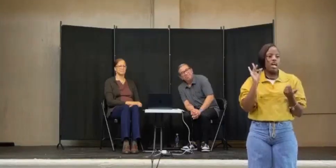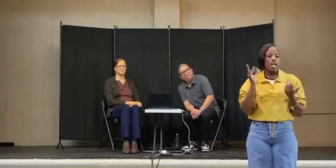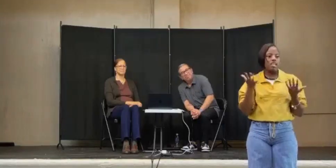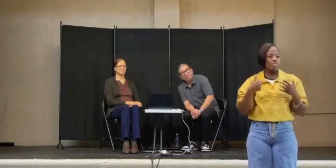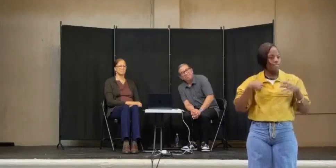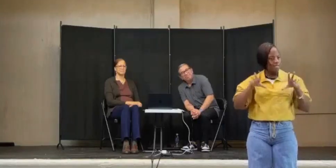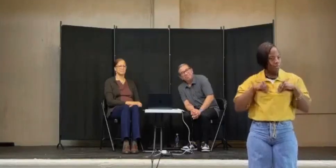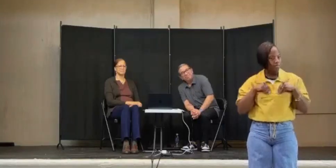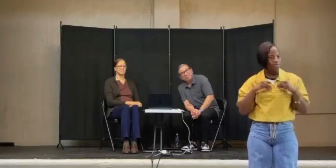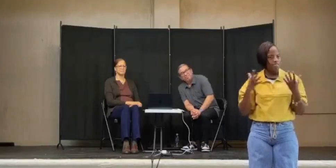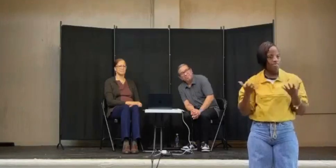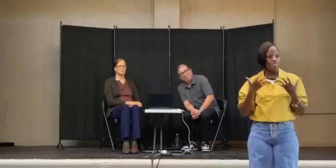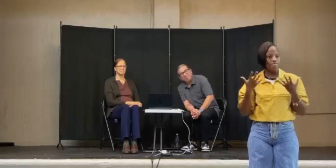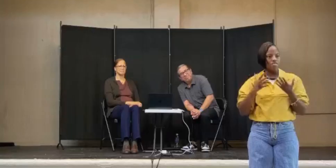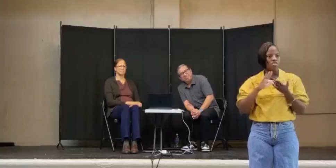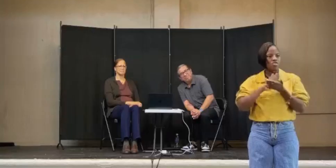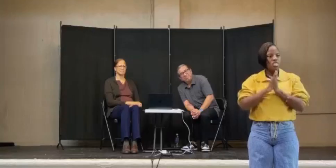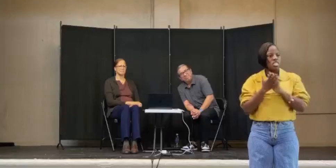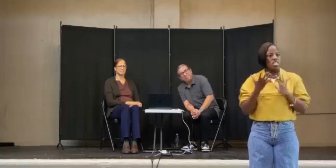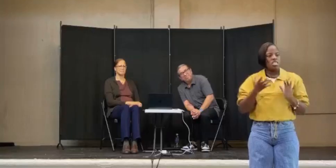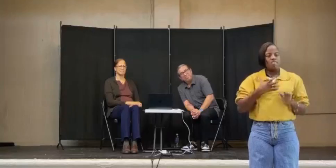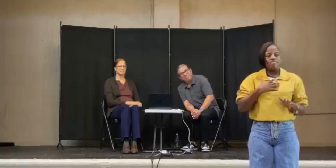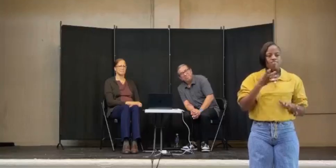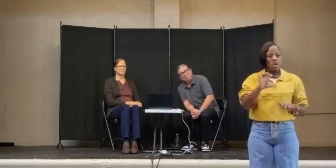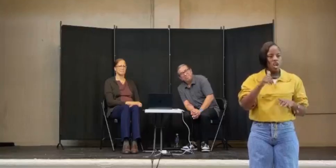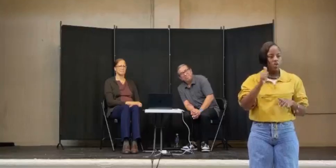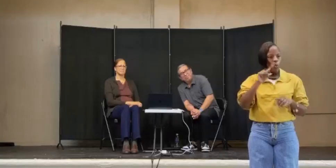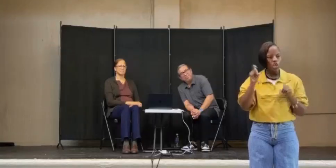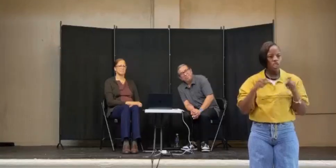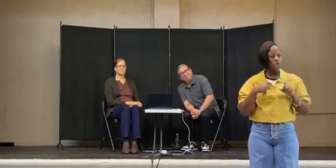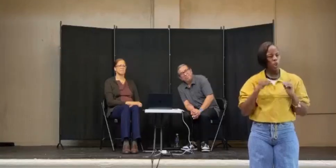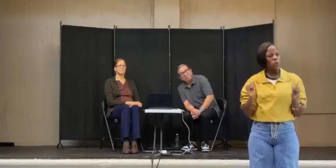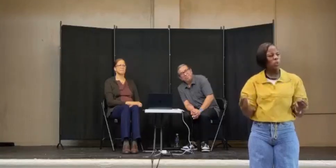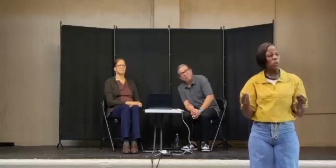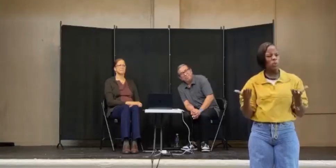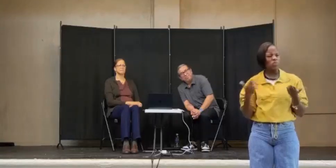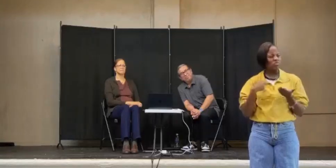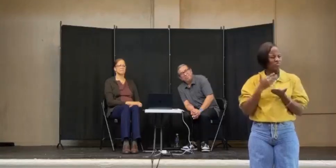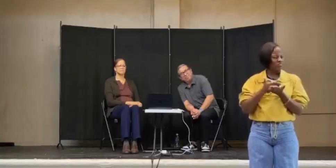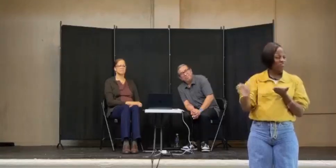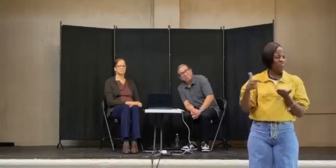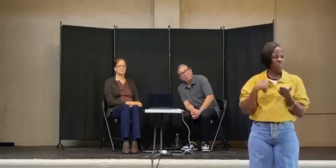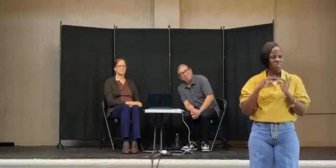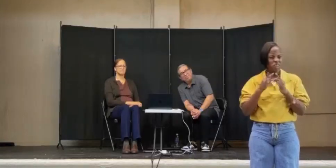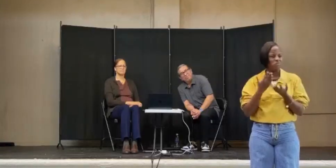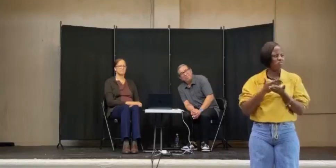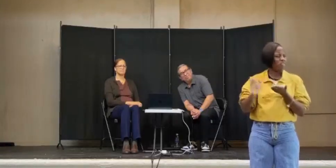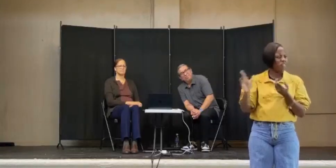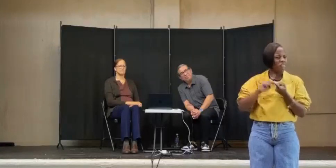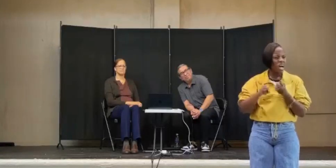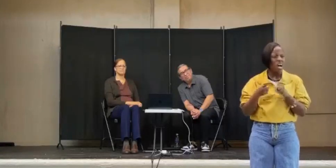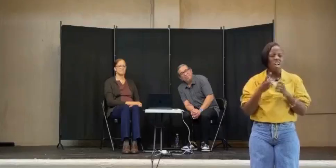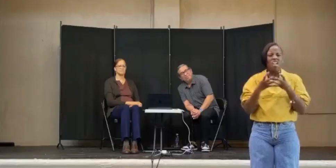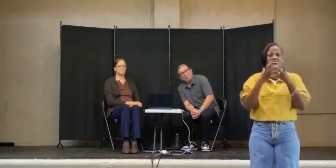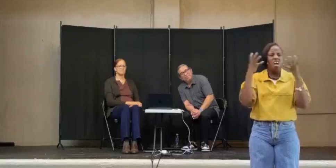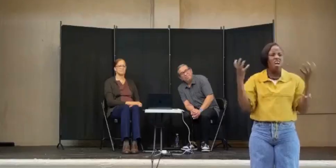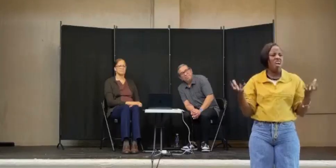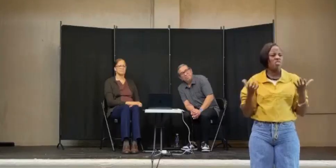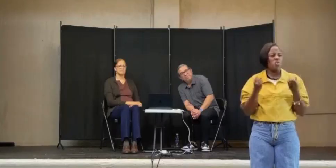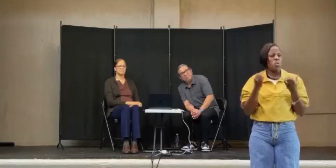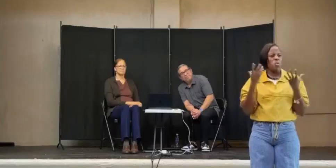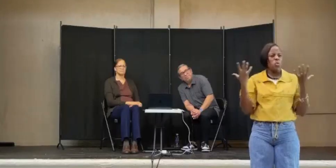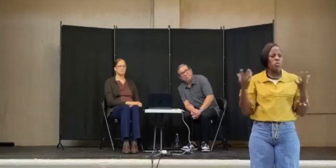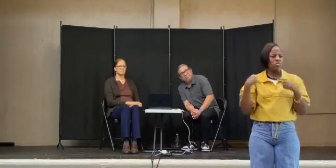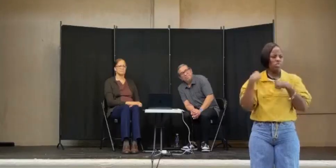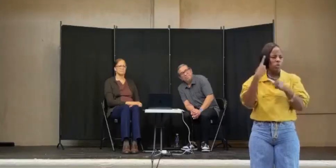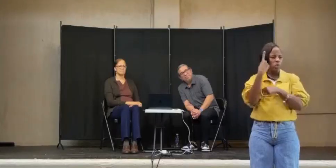a lot of emotions. I felt like I wasn't able to accept things, you know, and I just wasn't sure what to do. I felt like I was rejected by